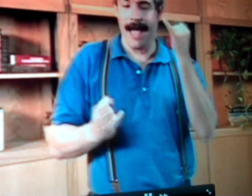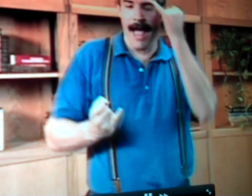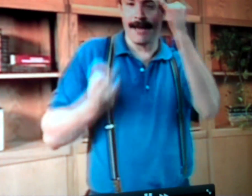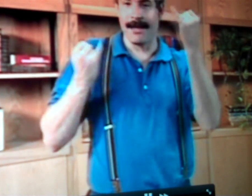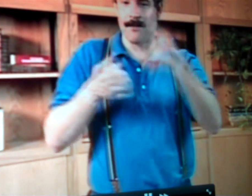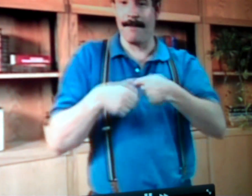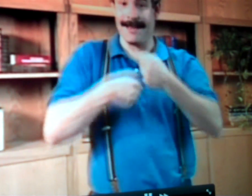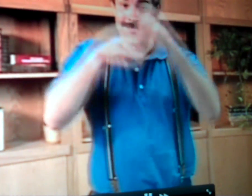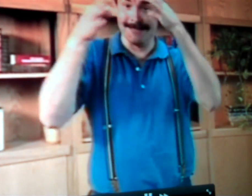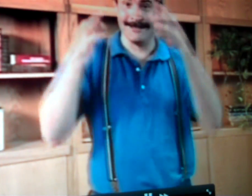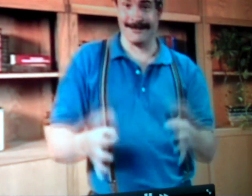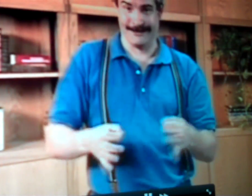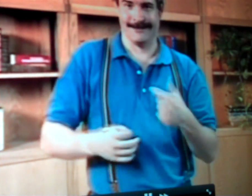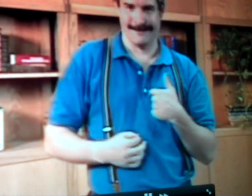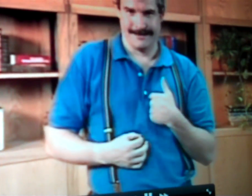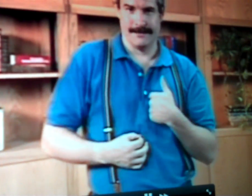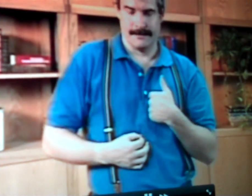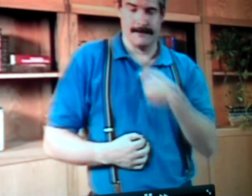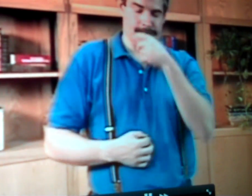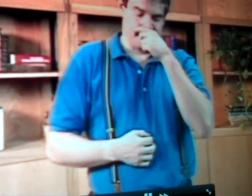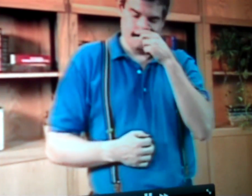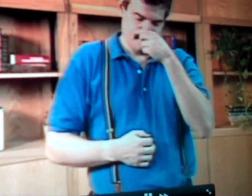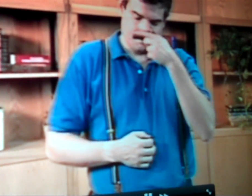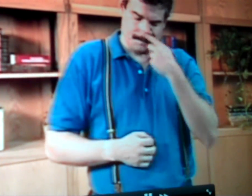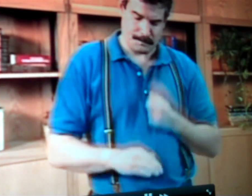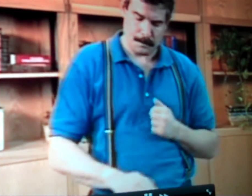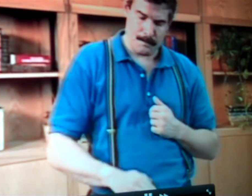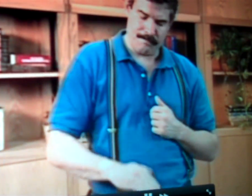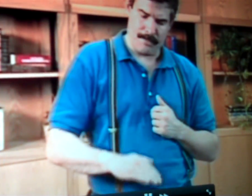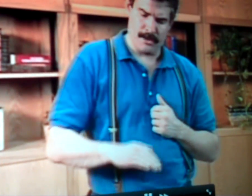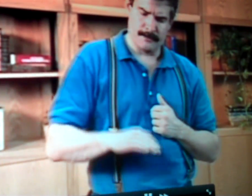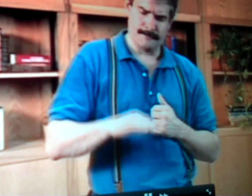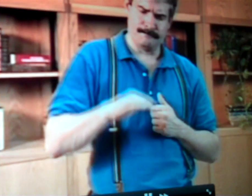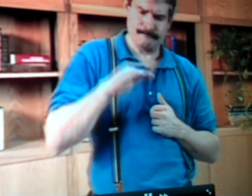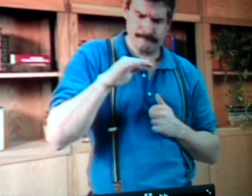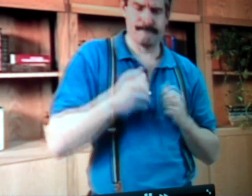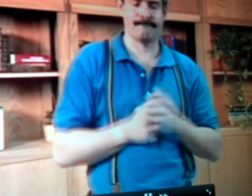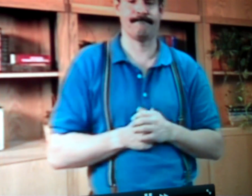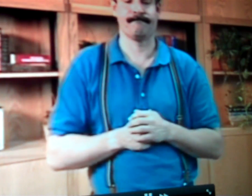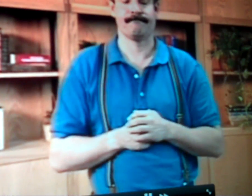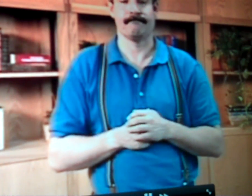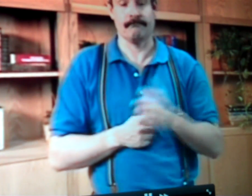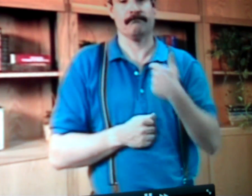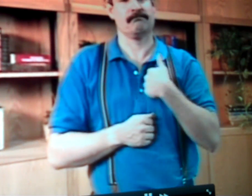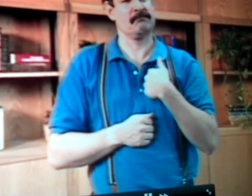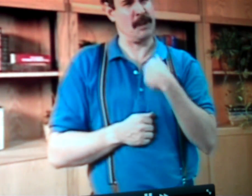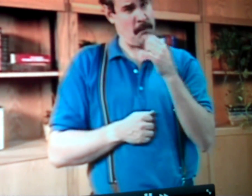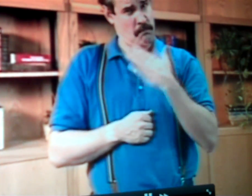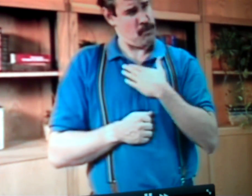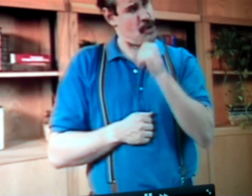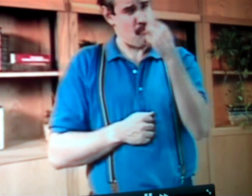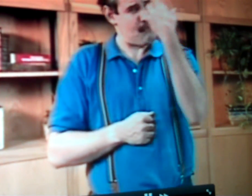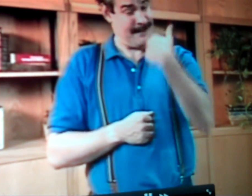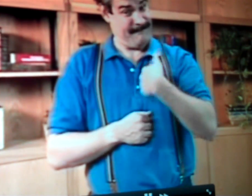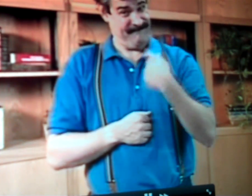and use my soldiers to create a war scene. This really helped get my imagination going.